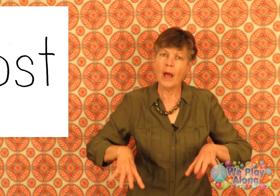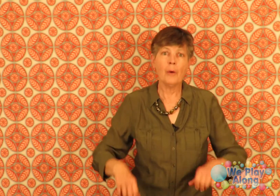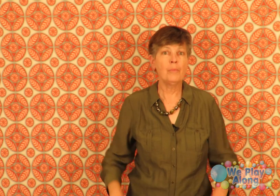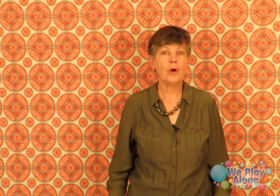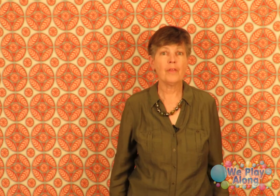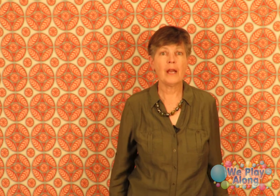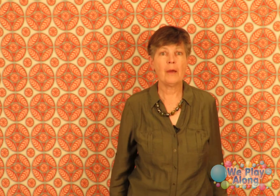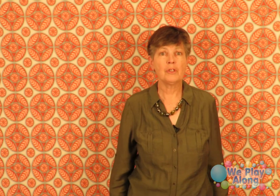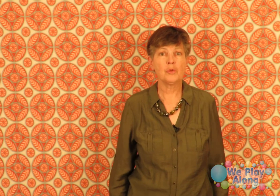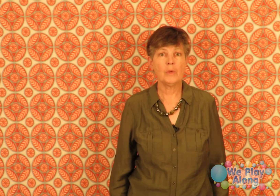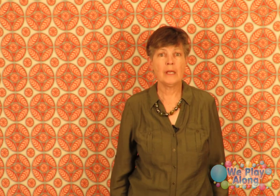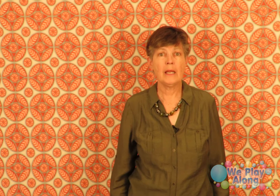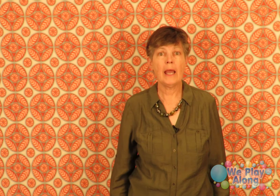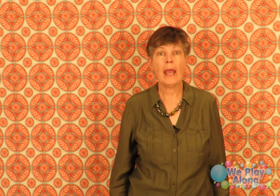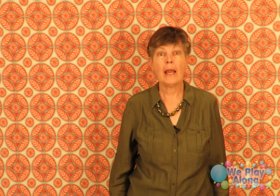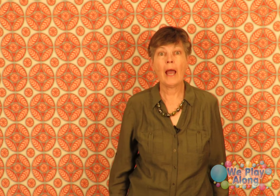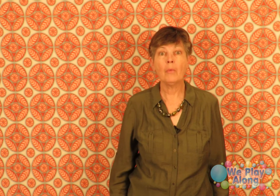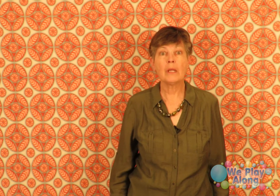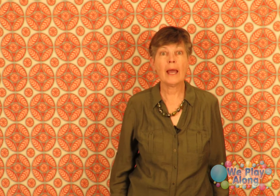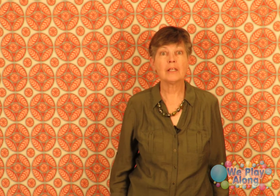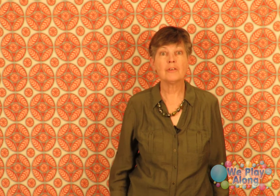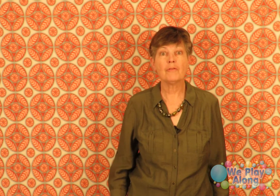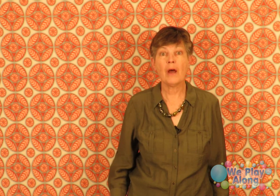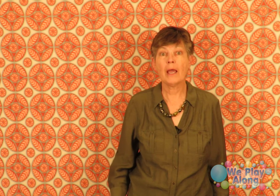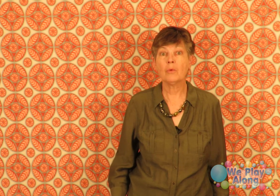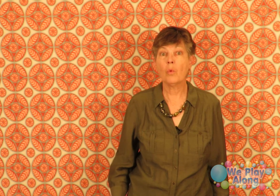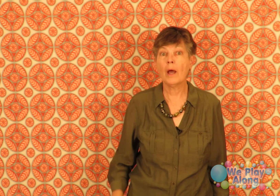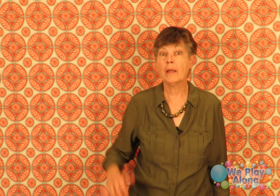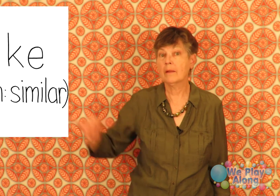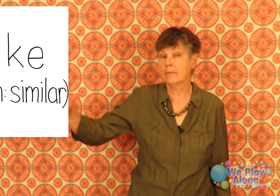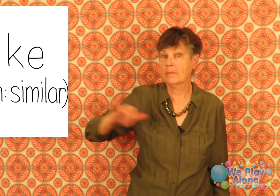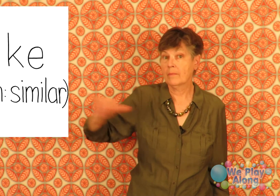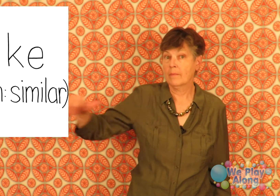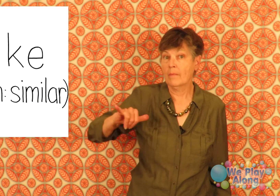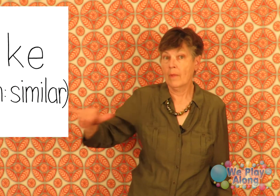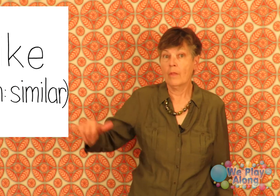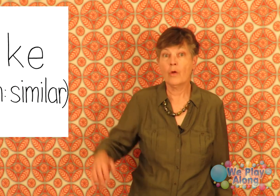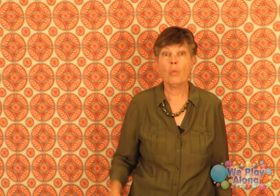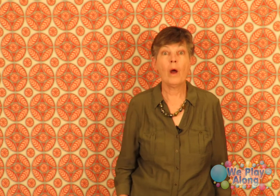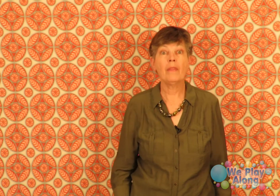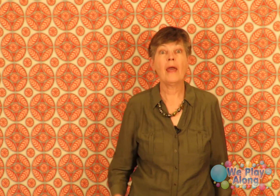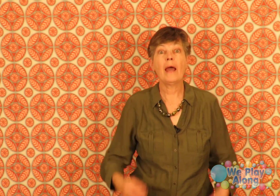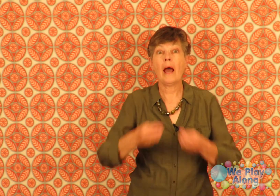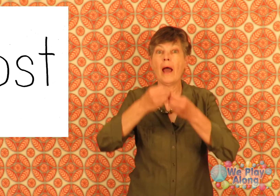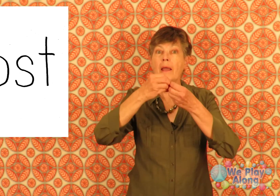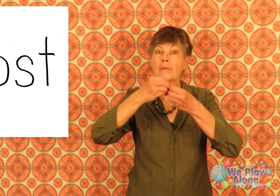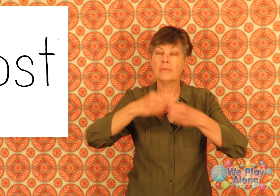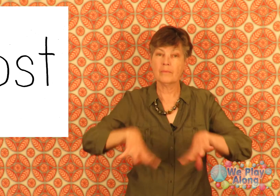a book that I was reading, and I would like to find one, the one that I,